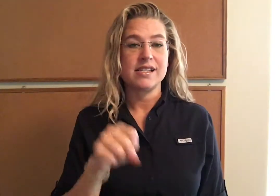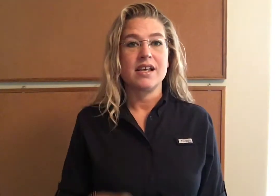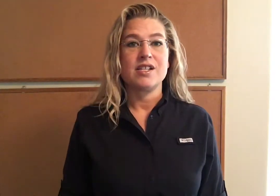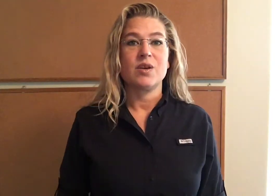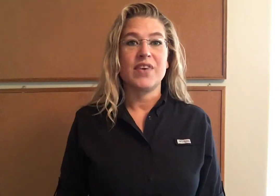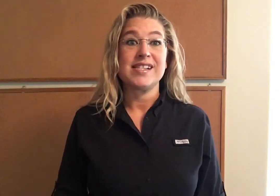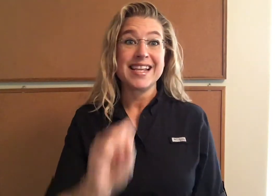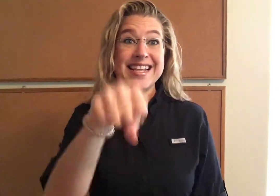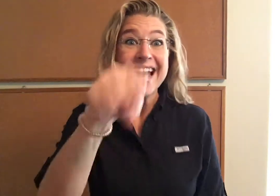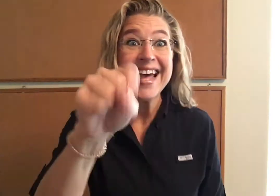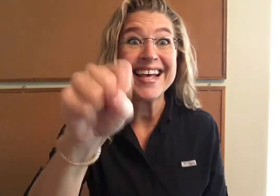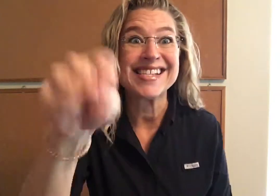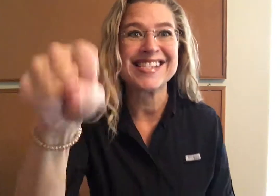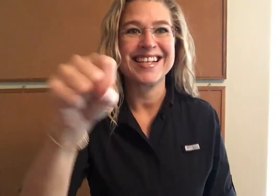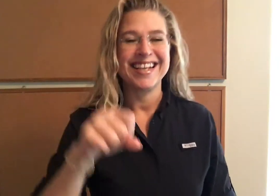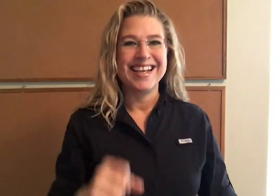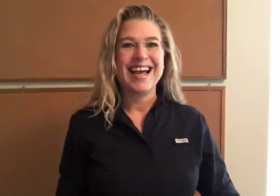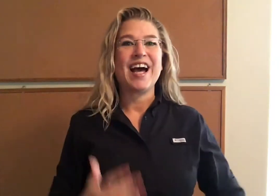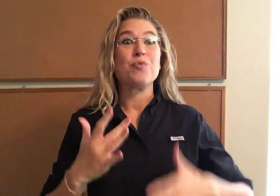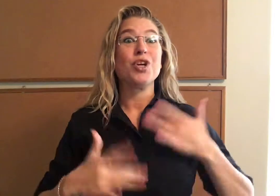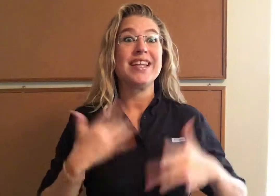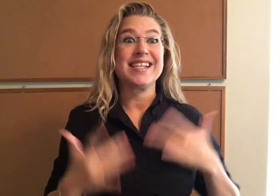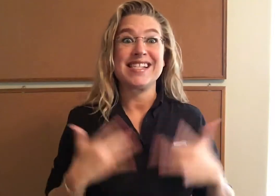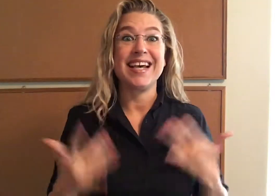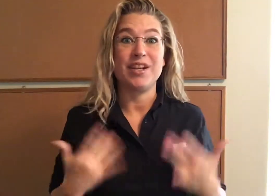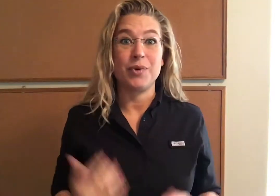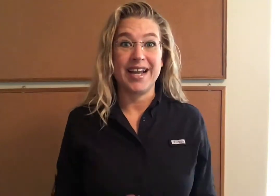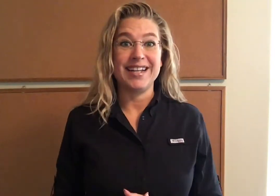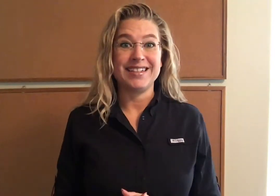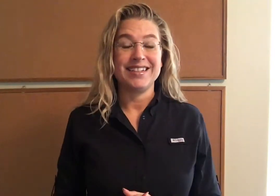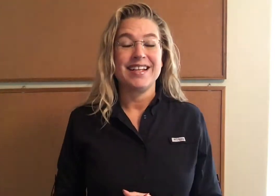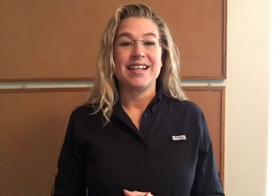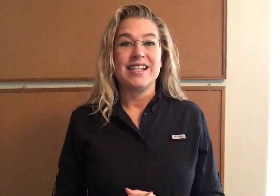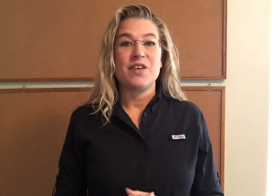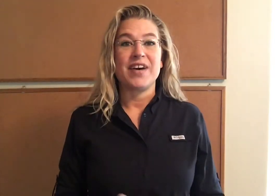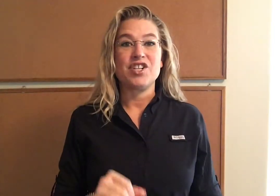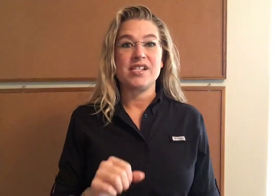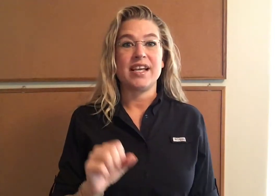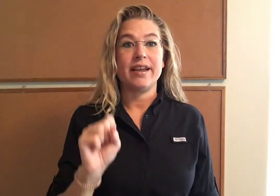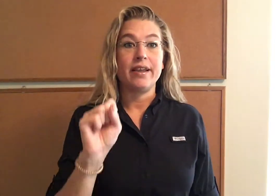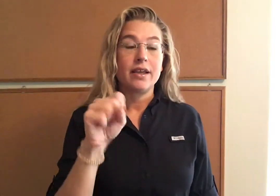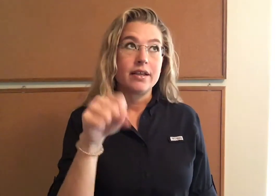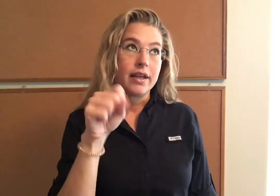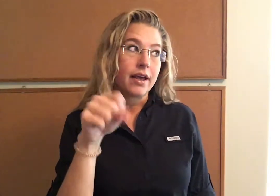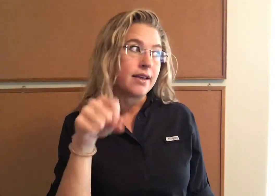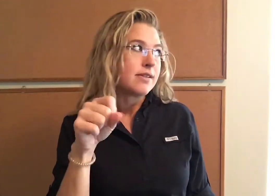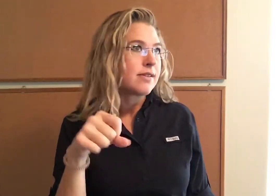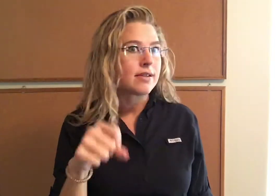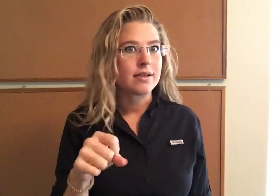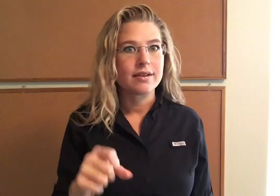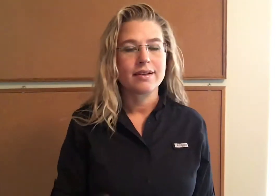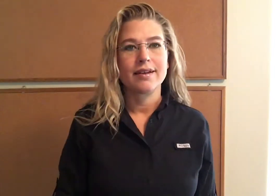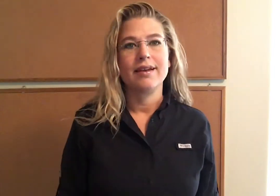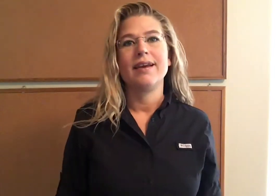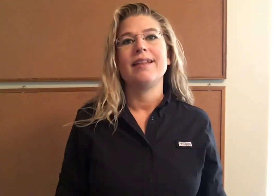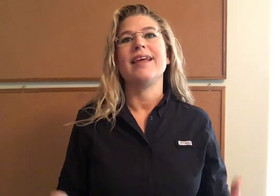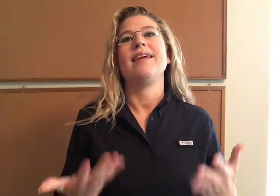So if I say yes, I'm really excited, right? If I just say yes,